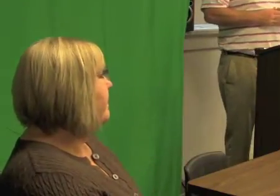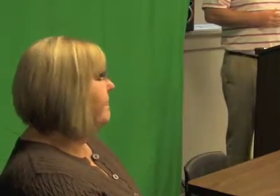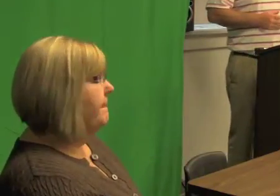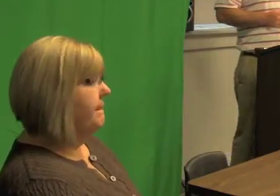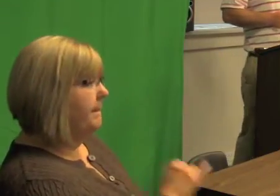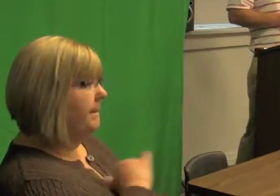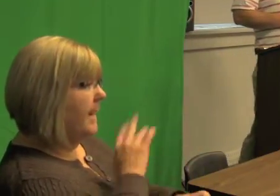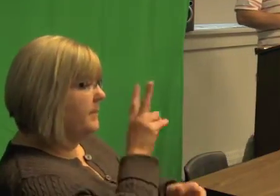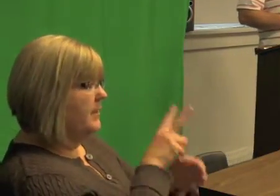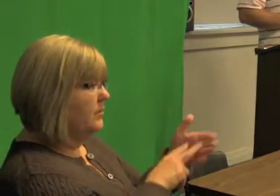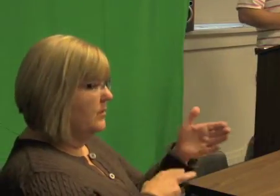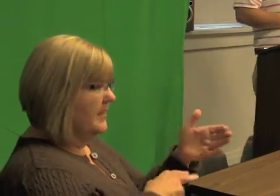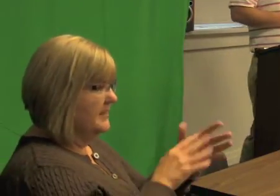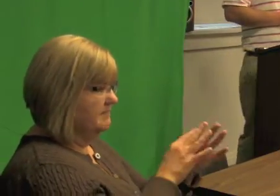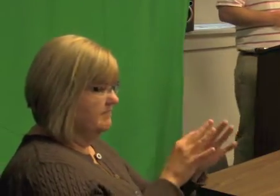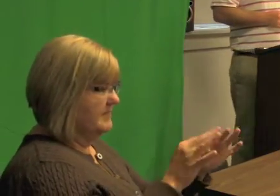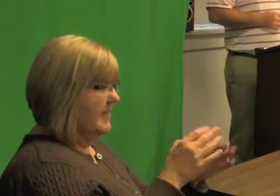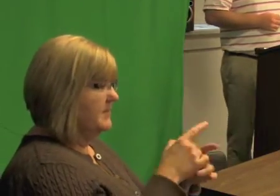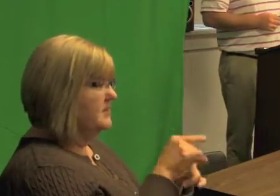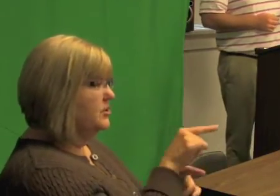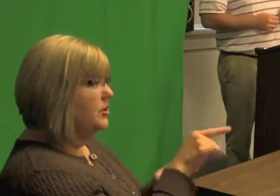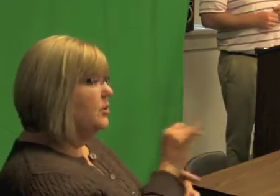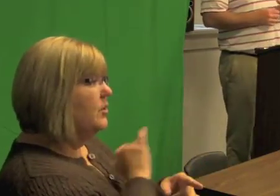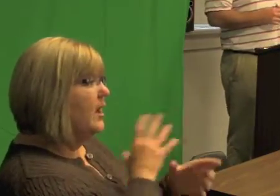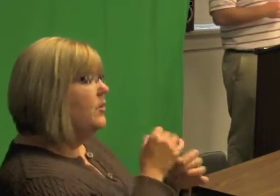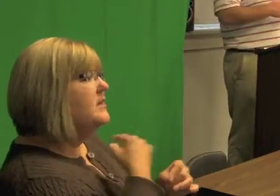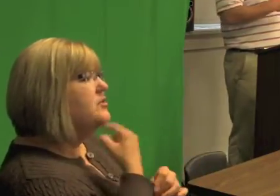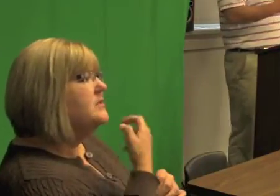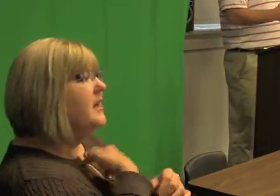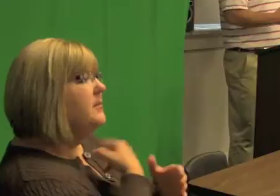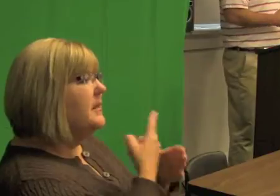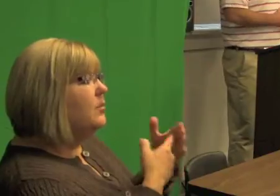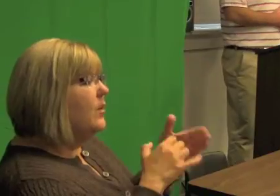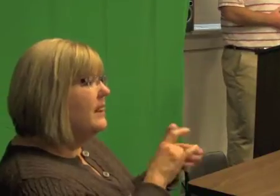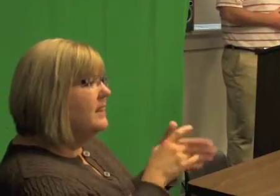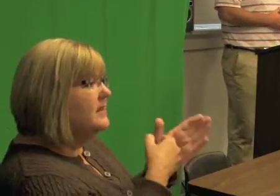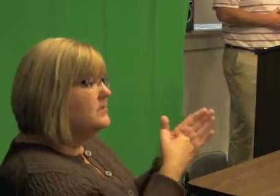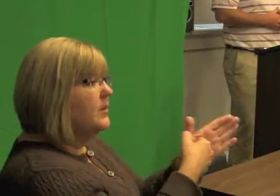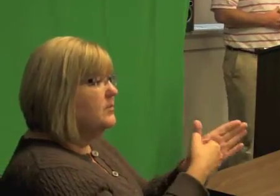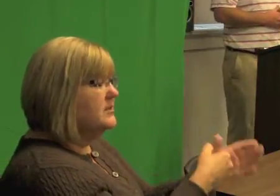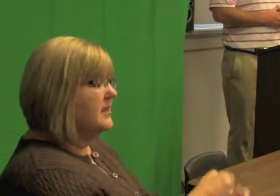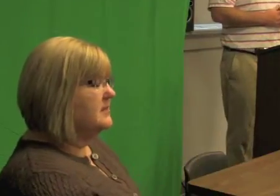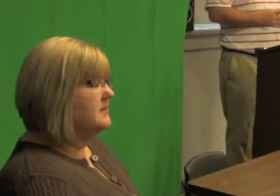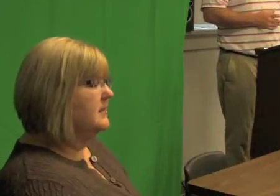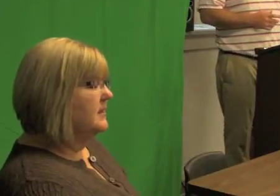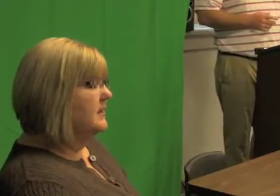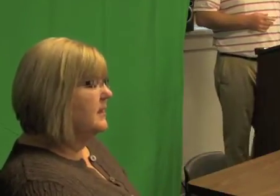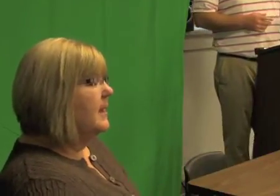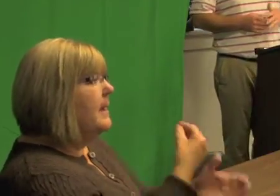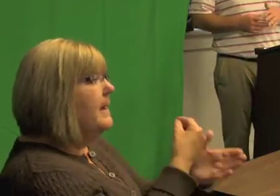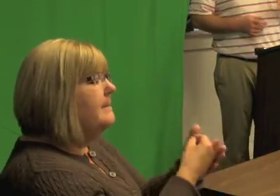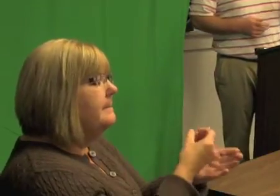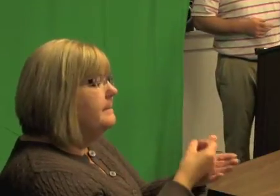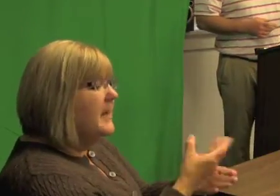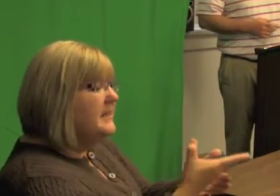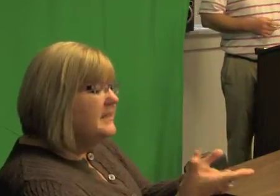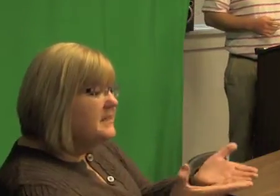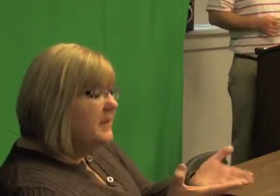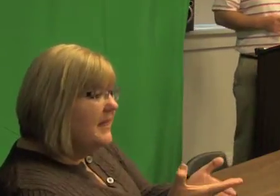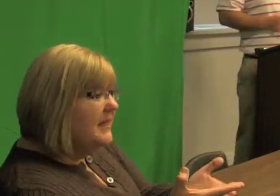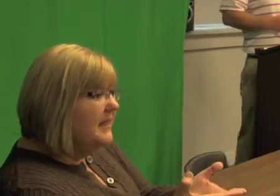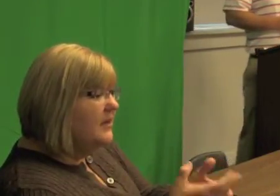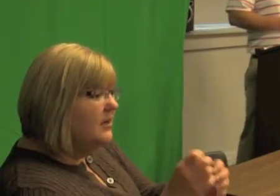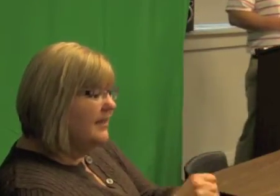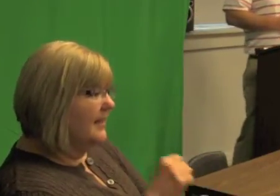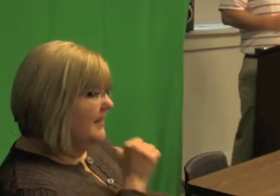Okay, I'm going to read a statement to you. I want you to tell me what this statement represents. Money spent here cannot be spent